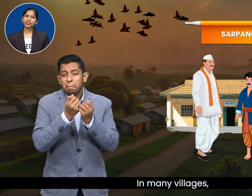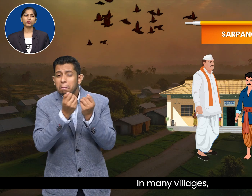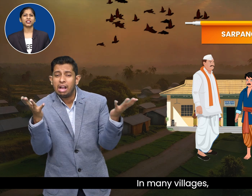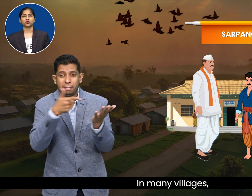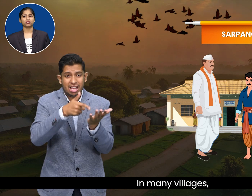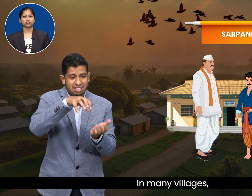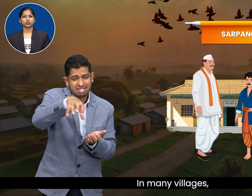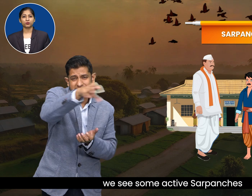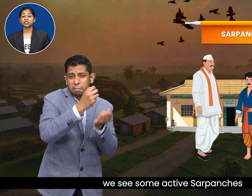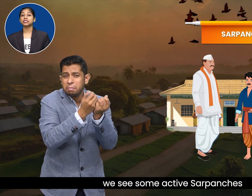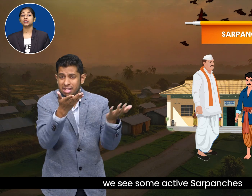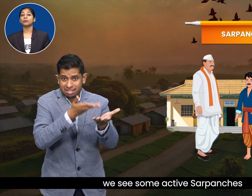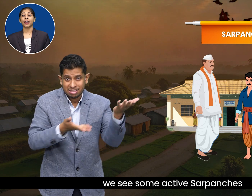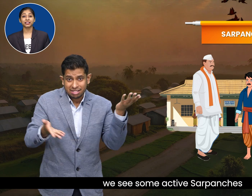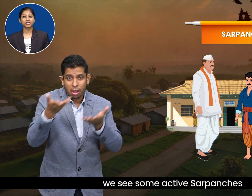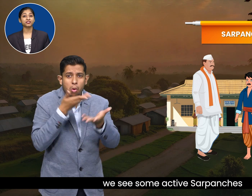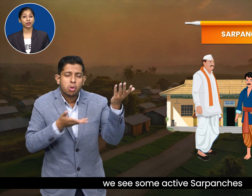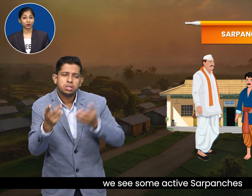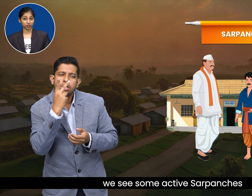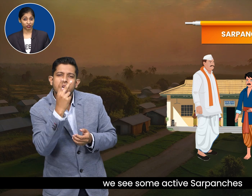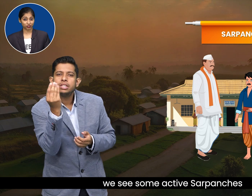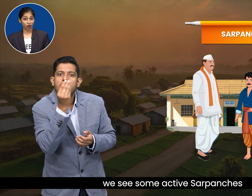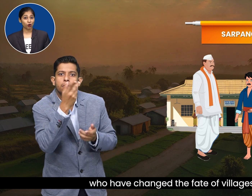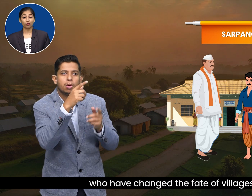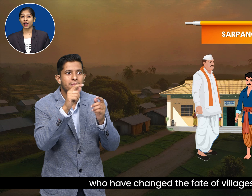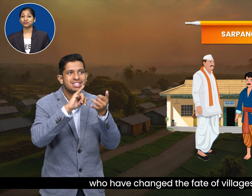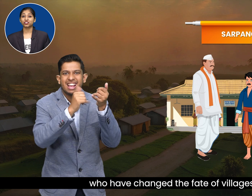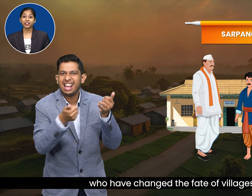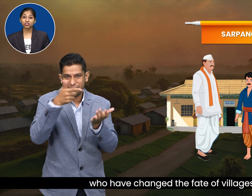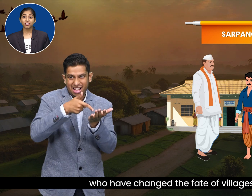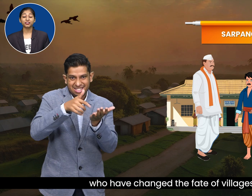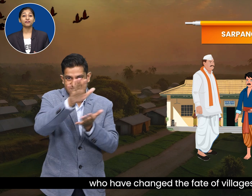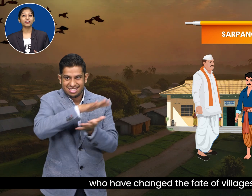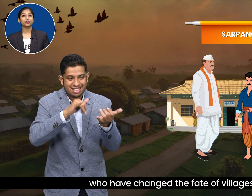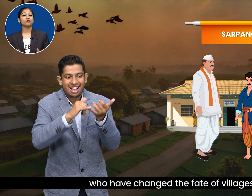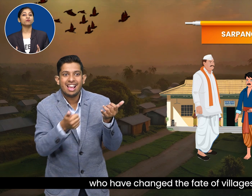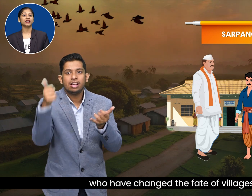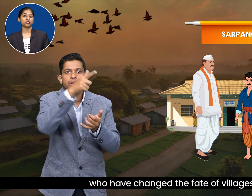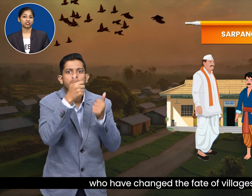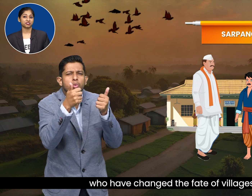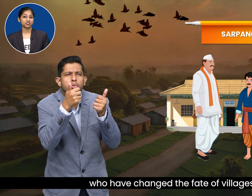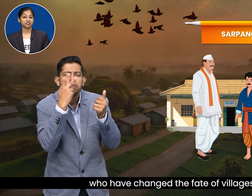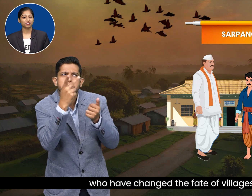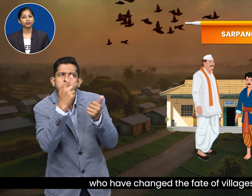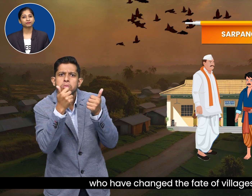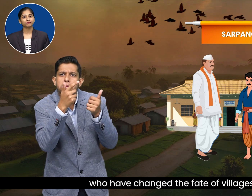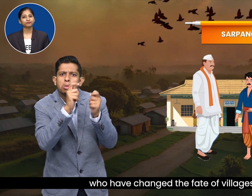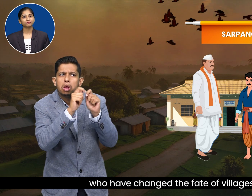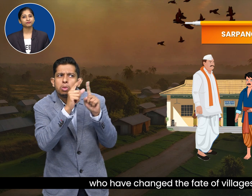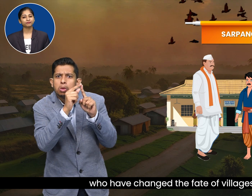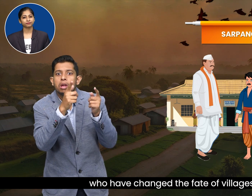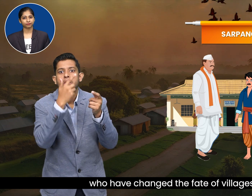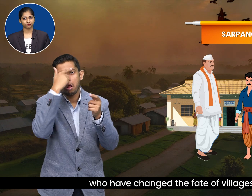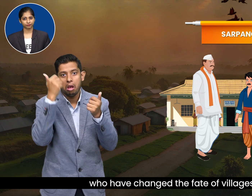In many villages, we see some active sarpanches who have changed the fate of villages.